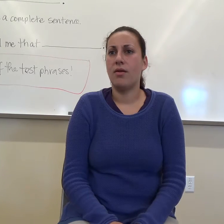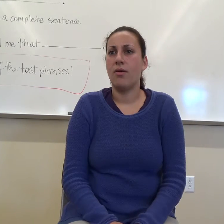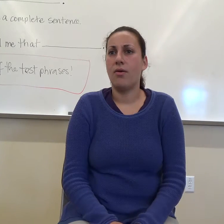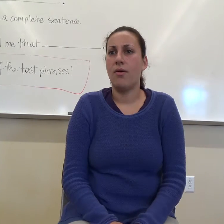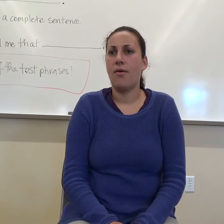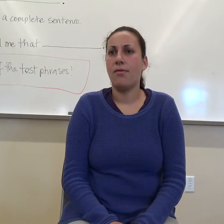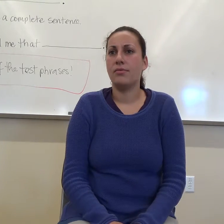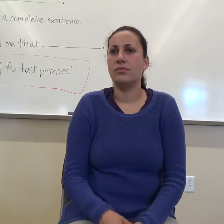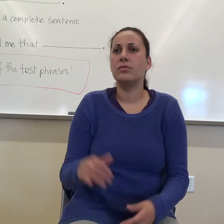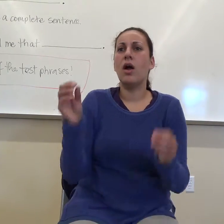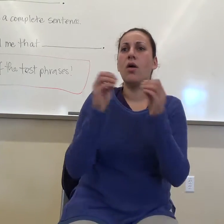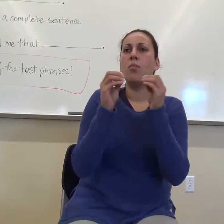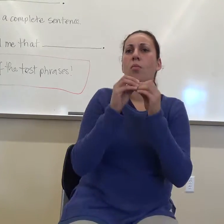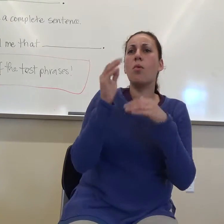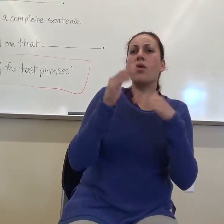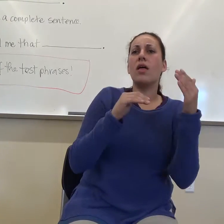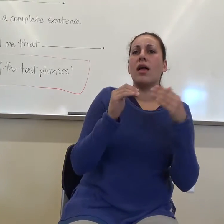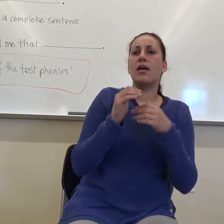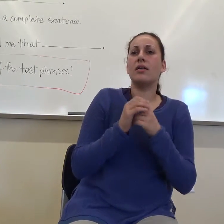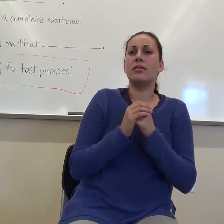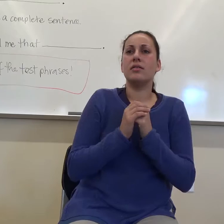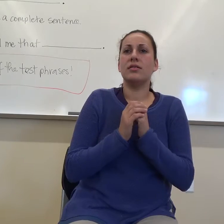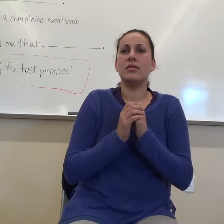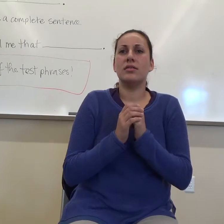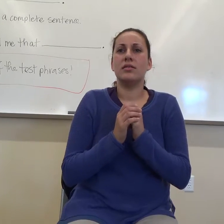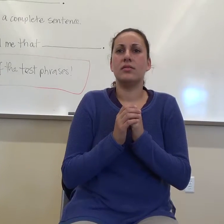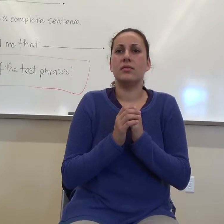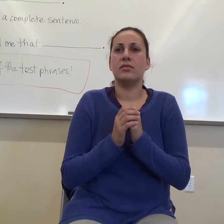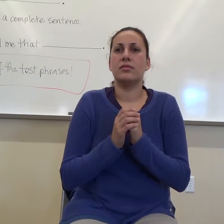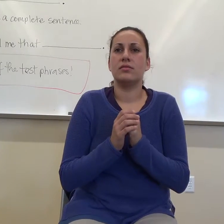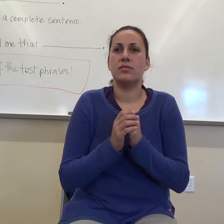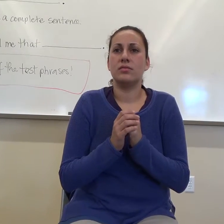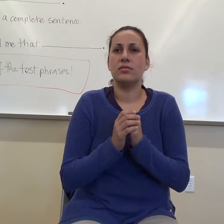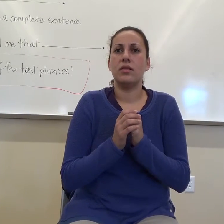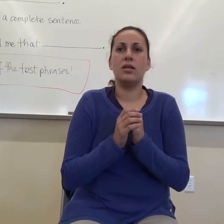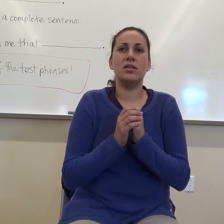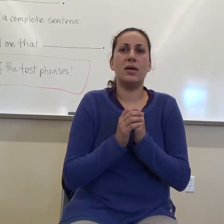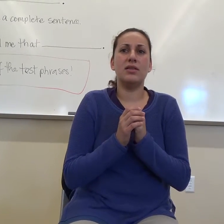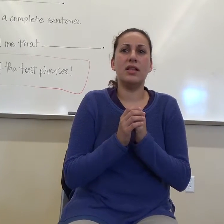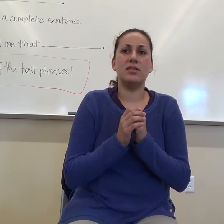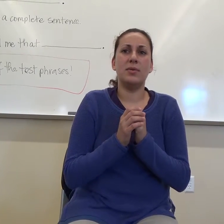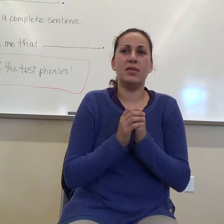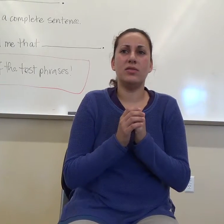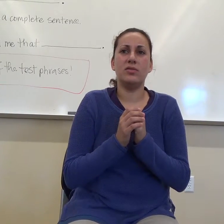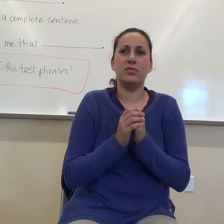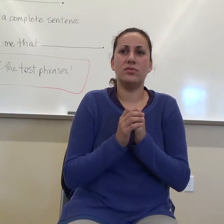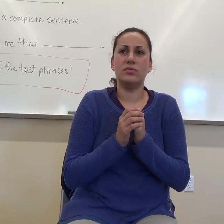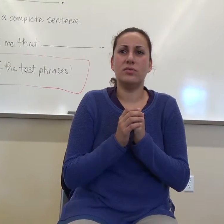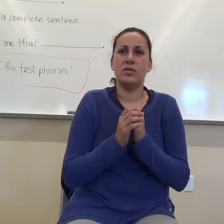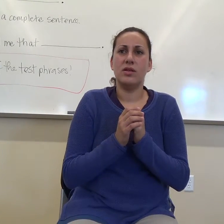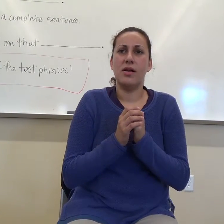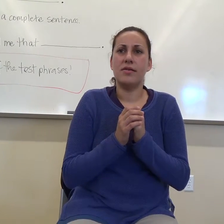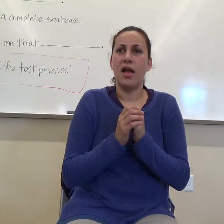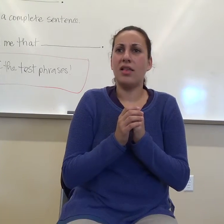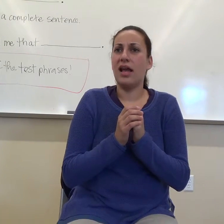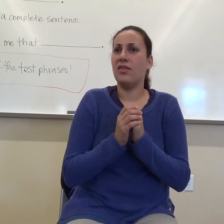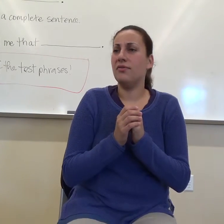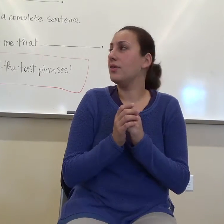It's more than just that. It's more than just a list of what happened to them. It's about the, like how they fell in